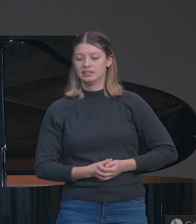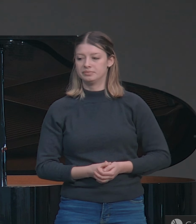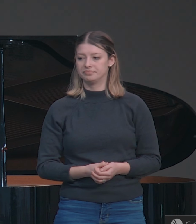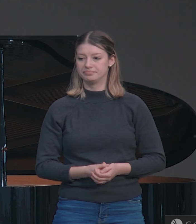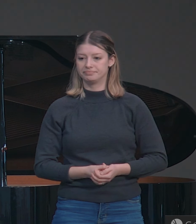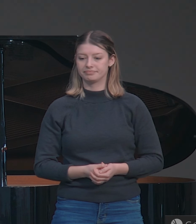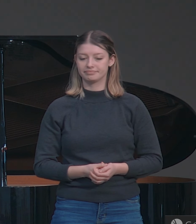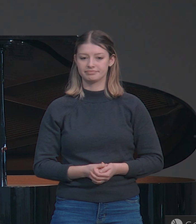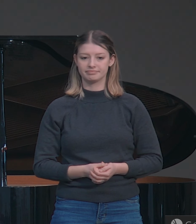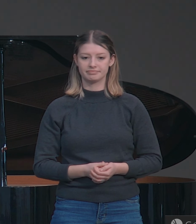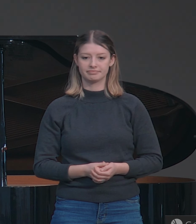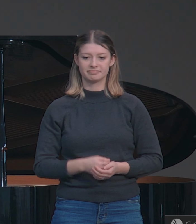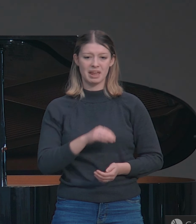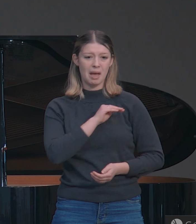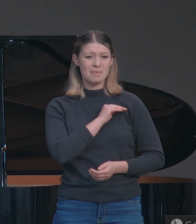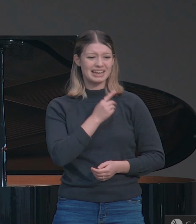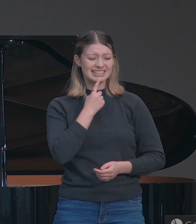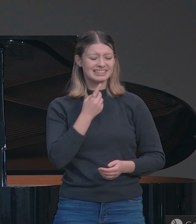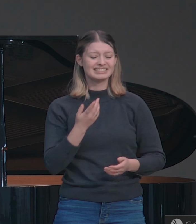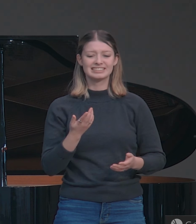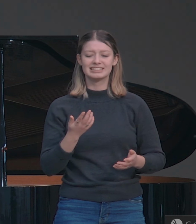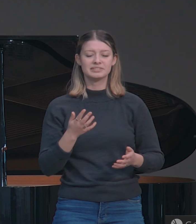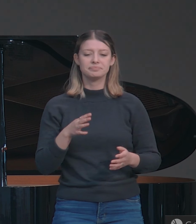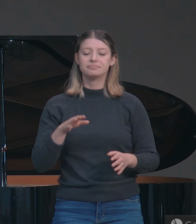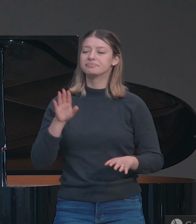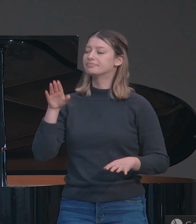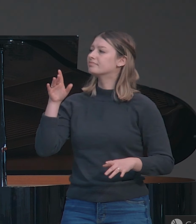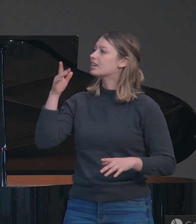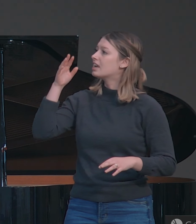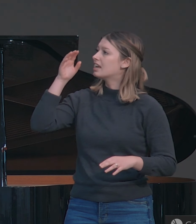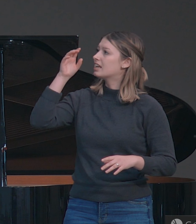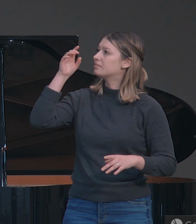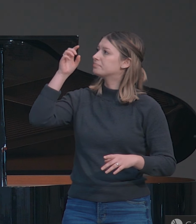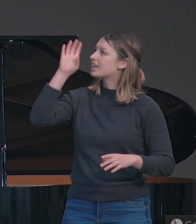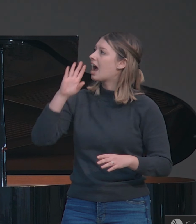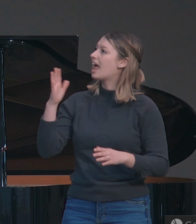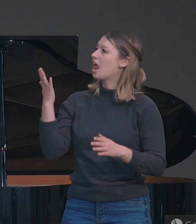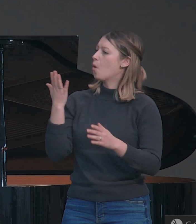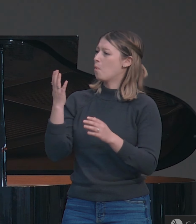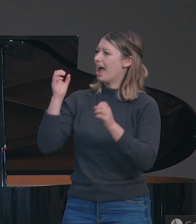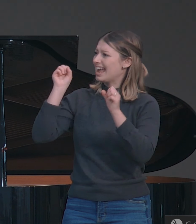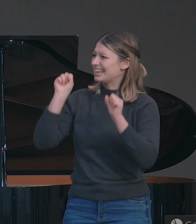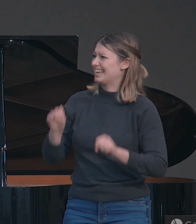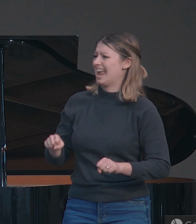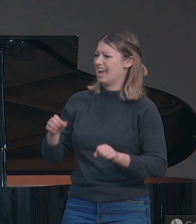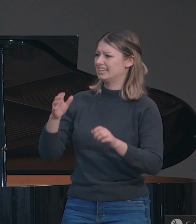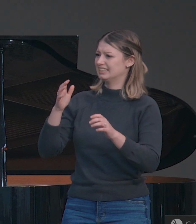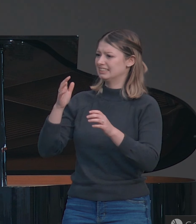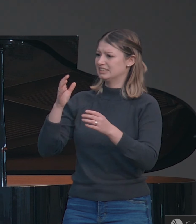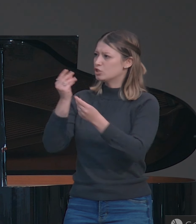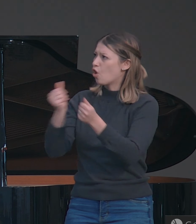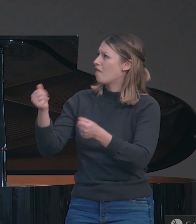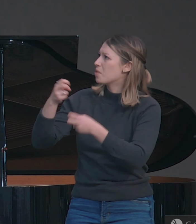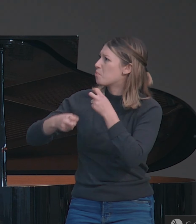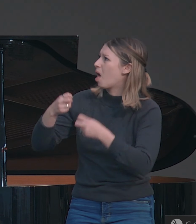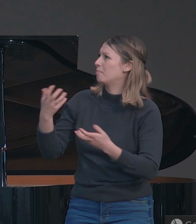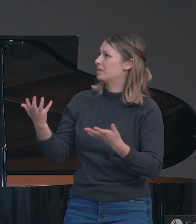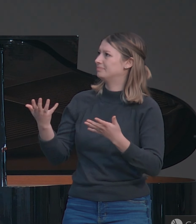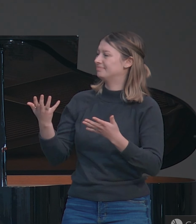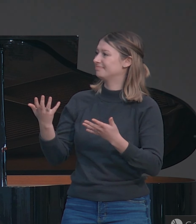Micah is speaking for the nations, like, okay, God, okay, what'll make this right? What can solve the problem here?